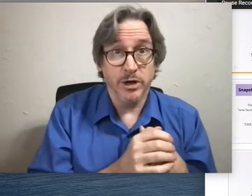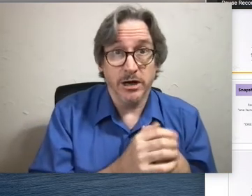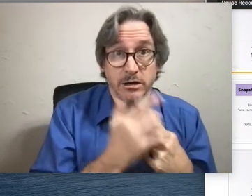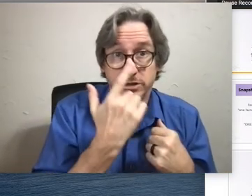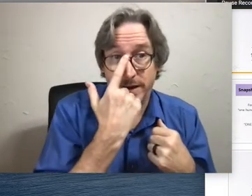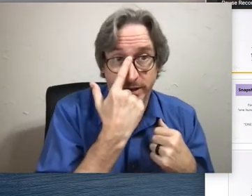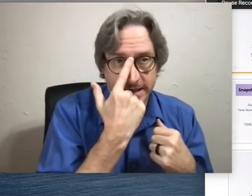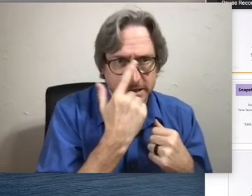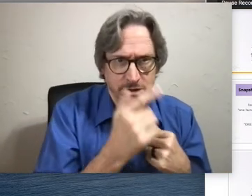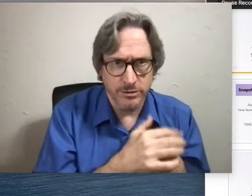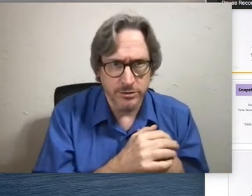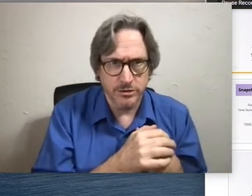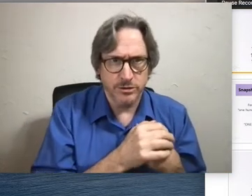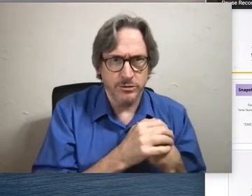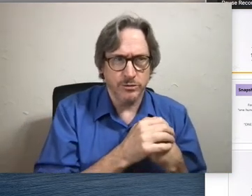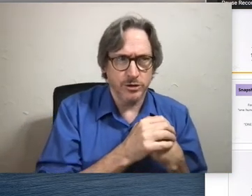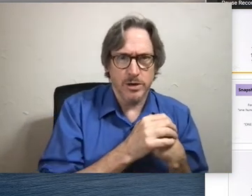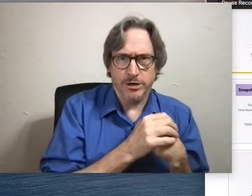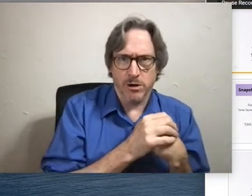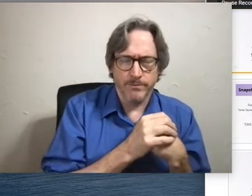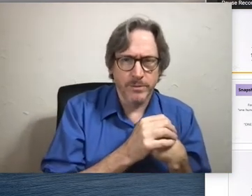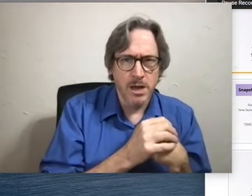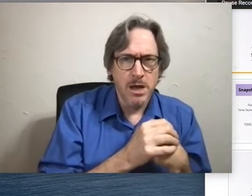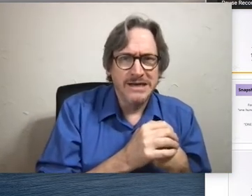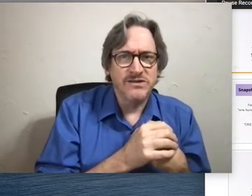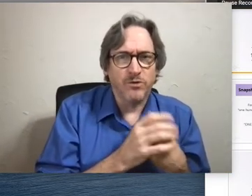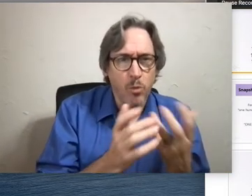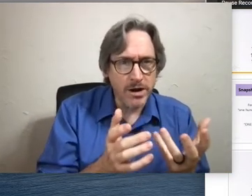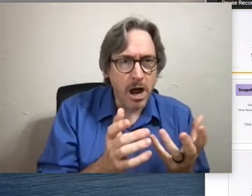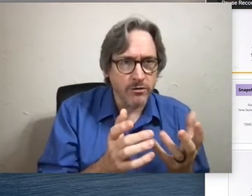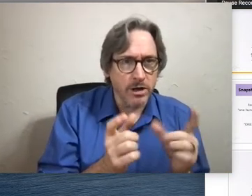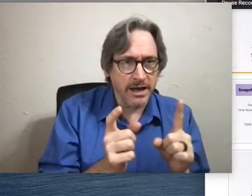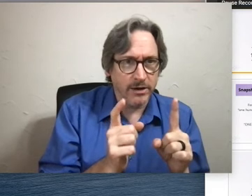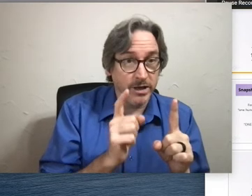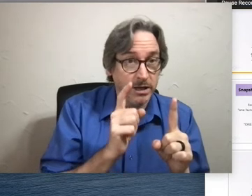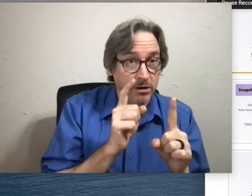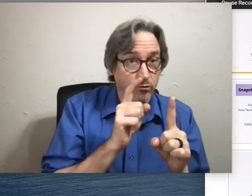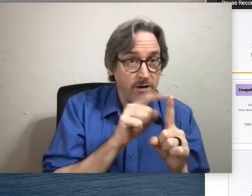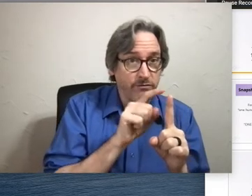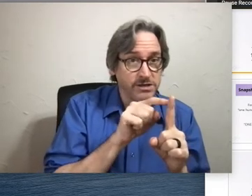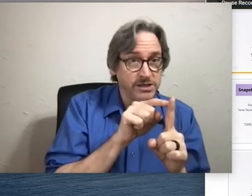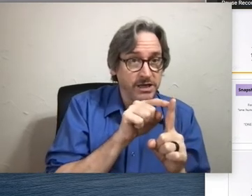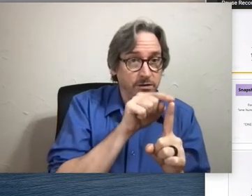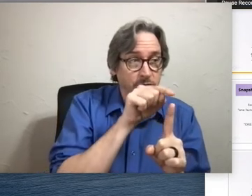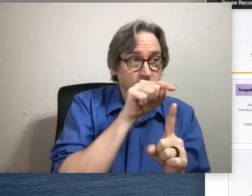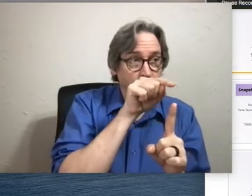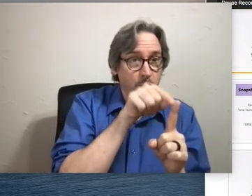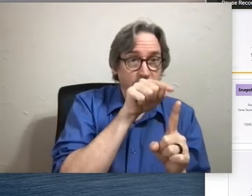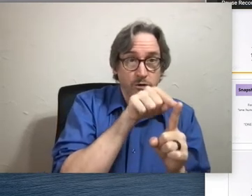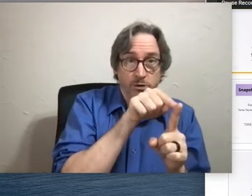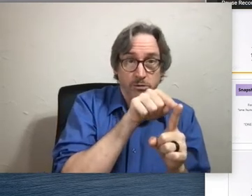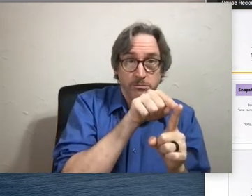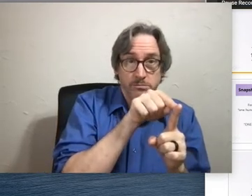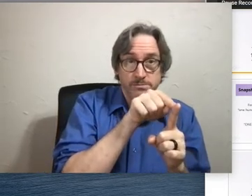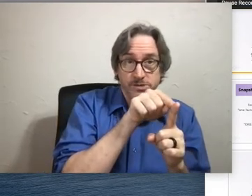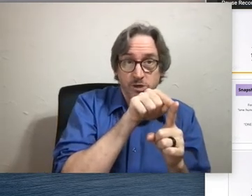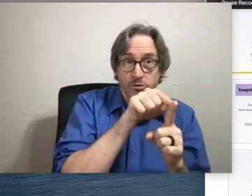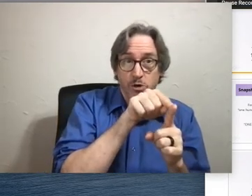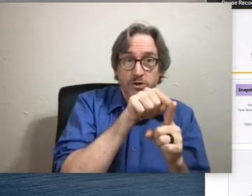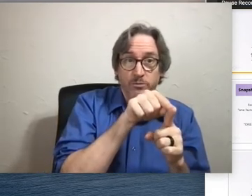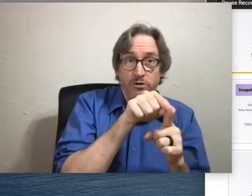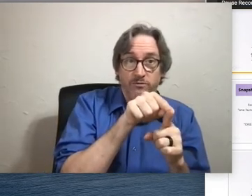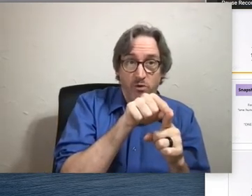to emulate and to do on your own. So for 100, again, we reference the Roman numeral.